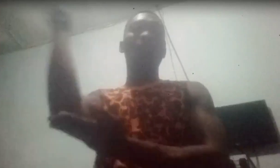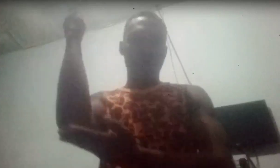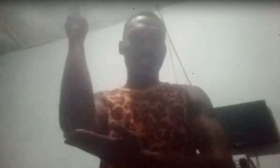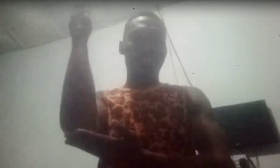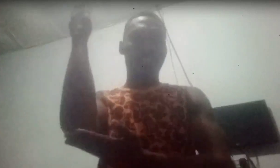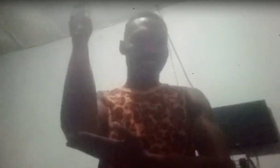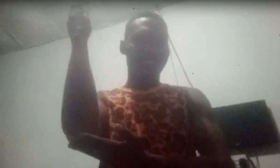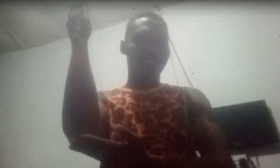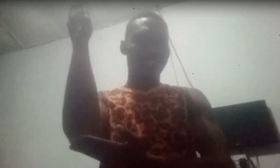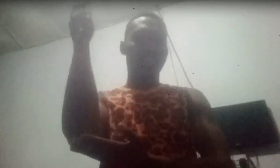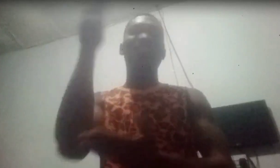afternoon.